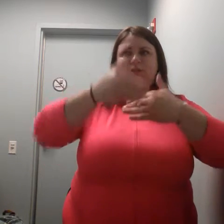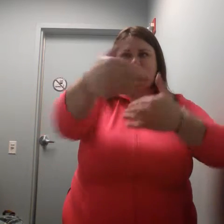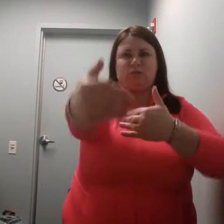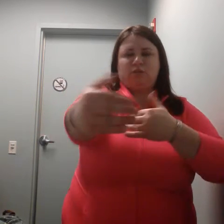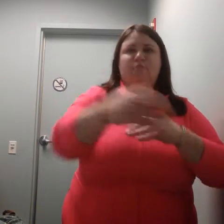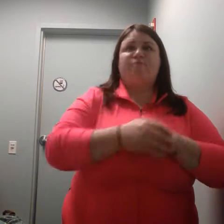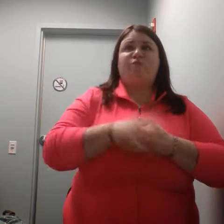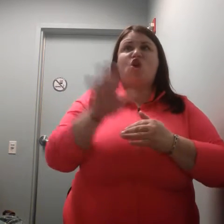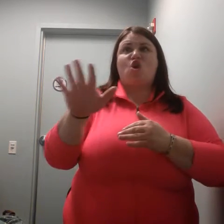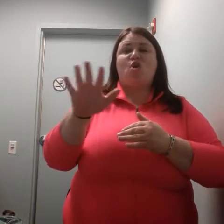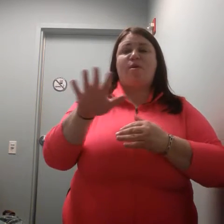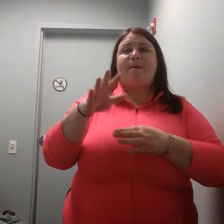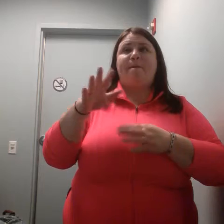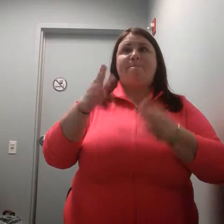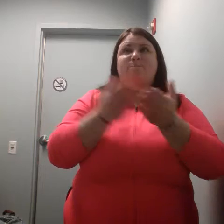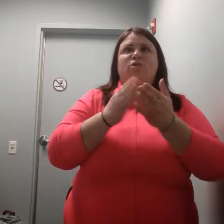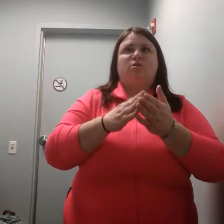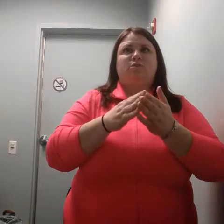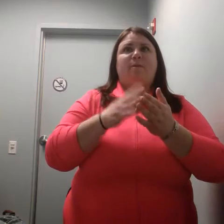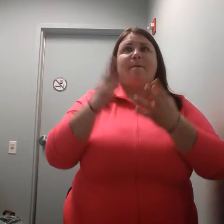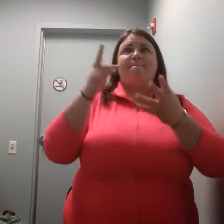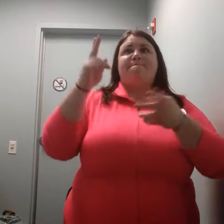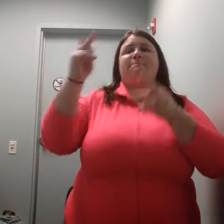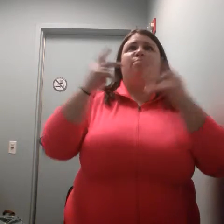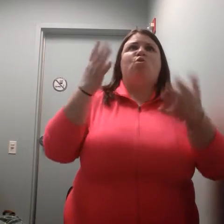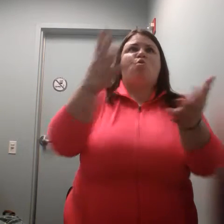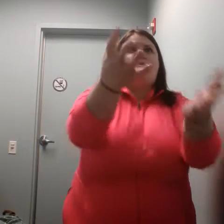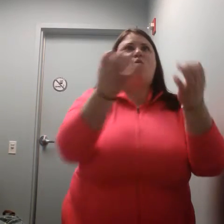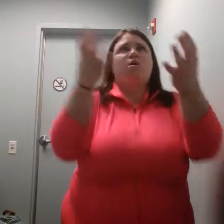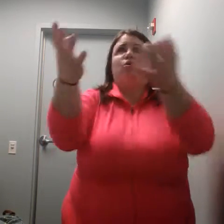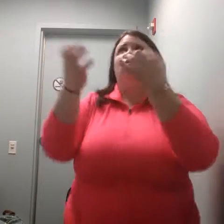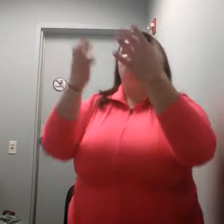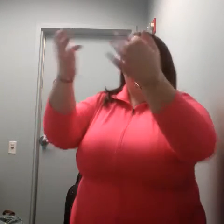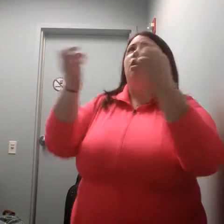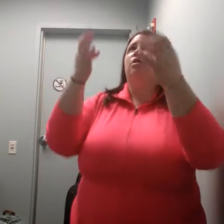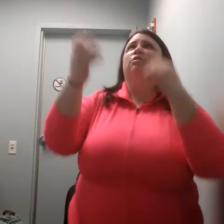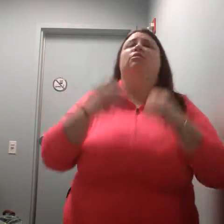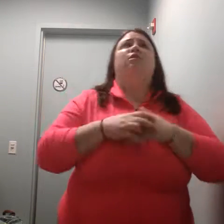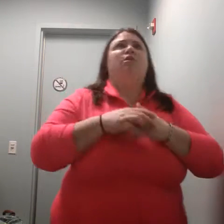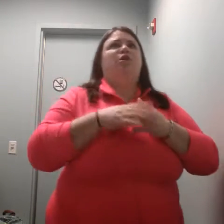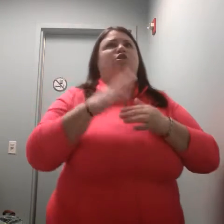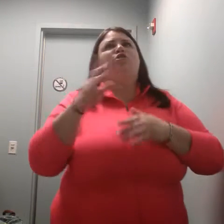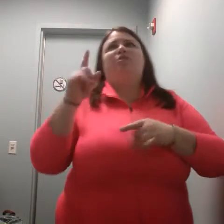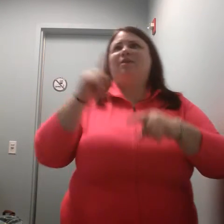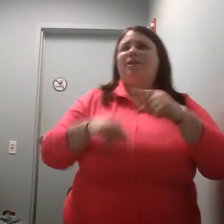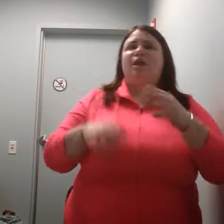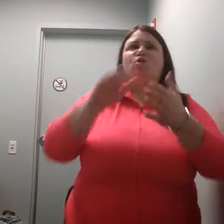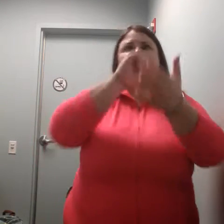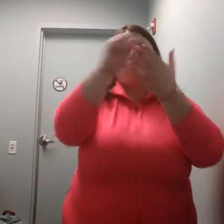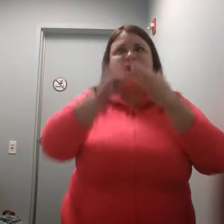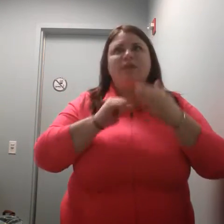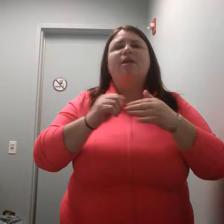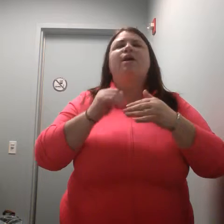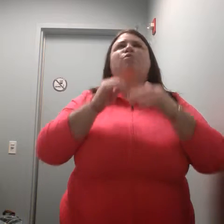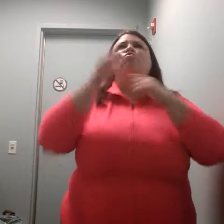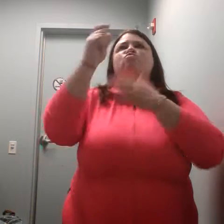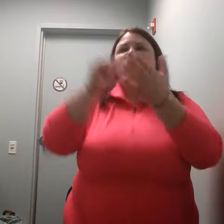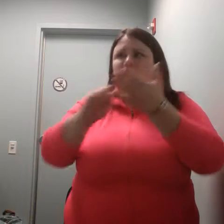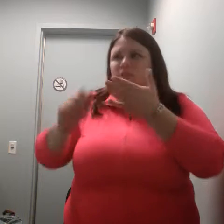are in such high demand that she's having trouble keeping up. And she's going to have to pull in some extra people to kind